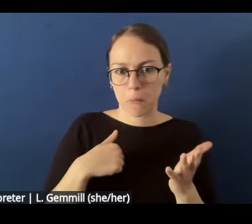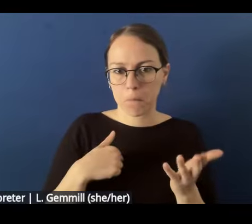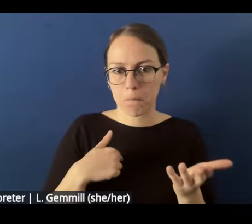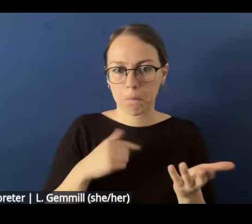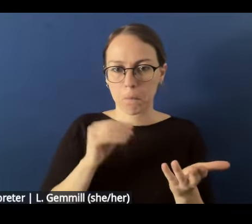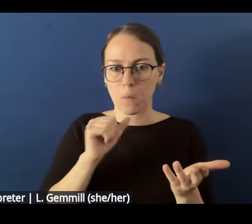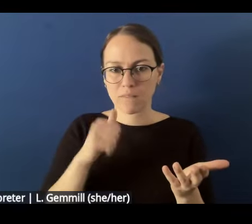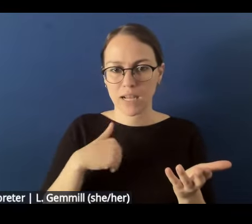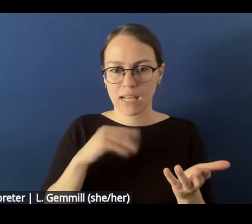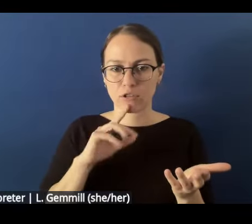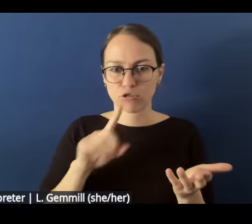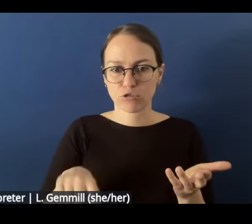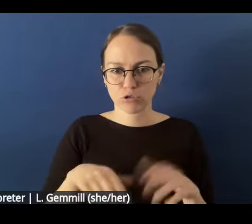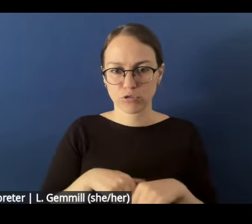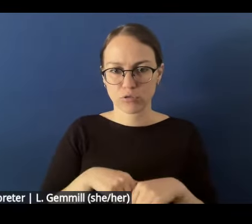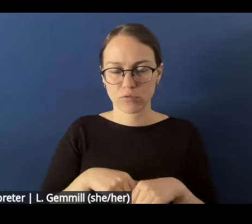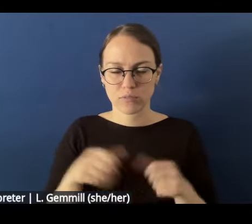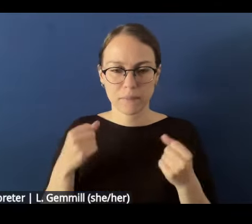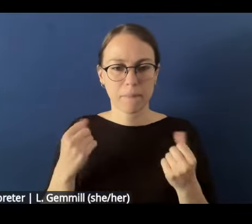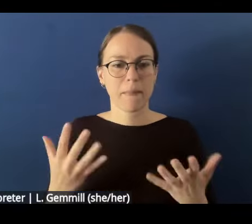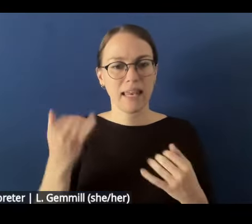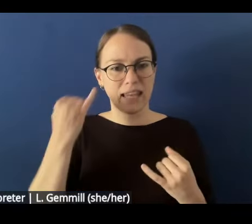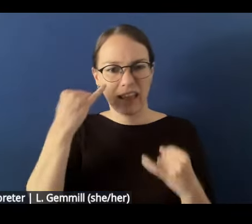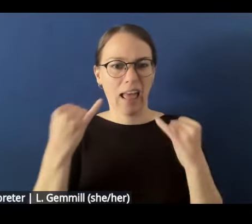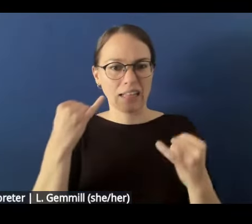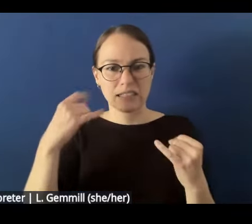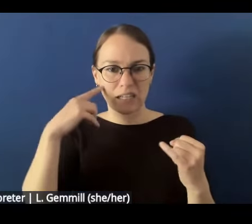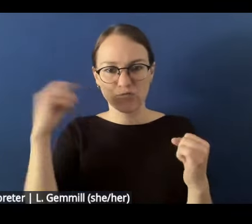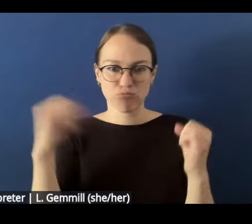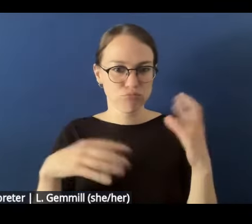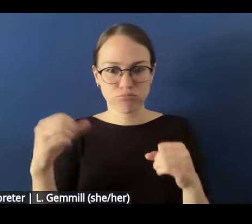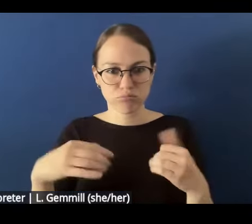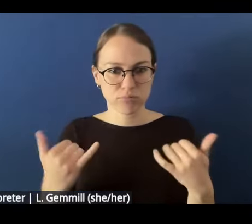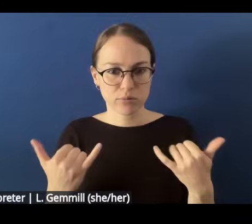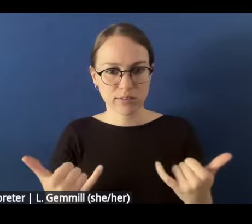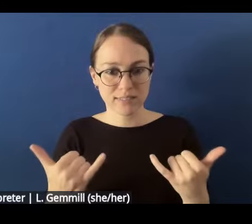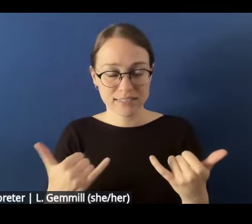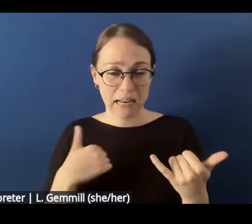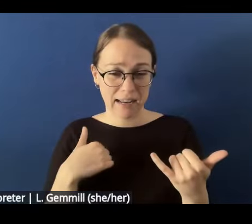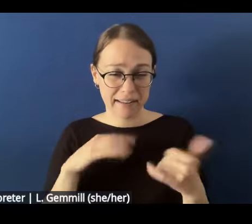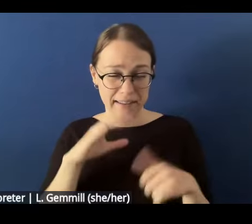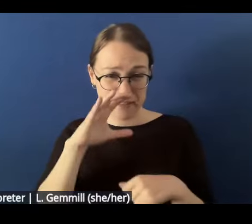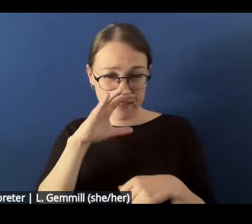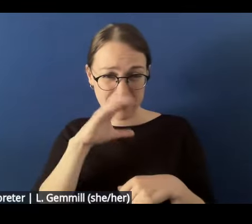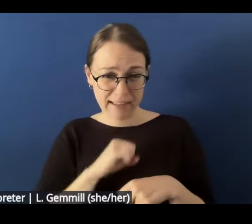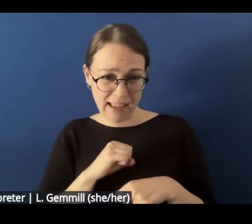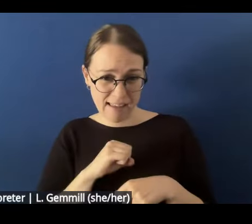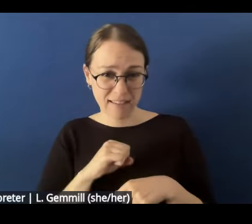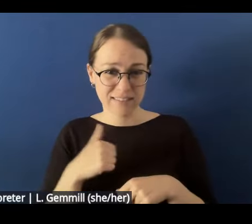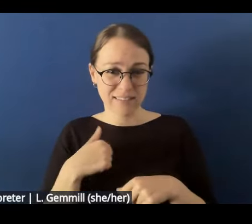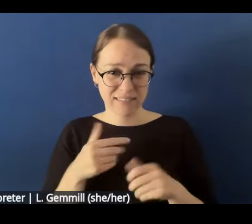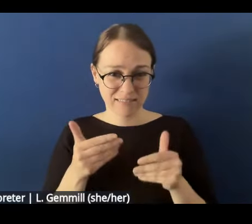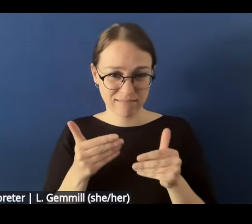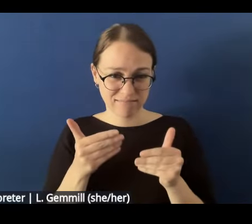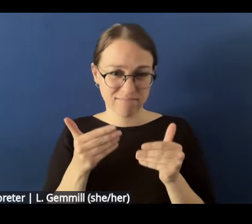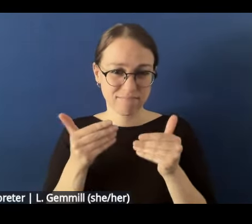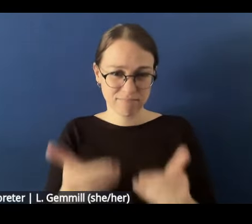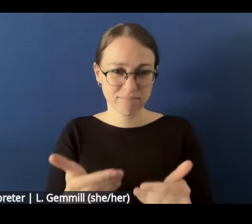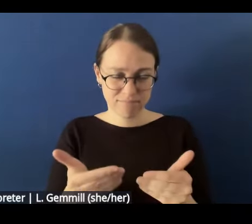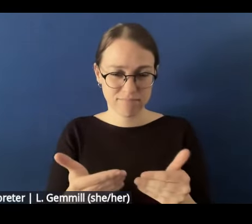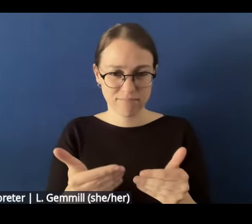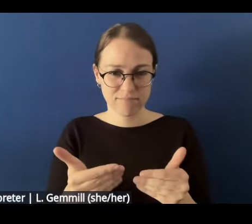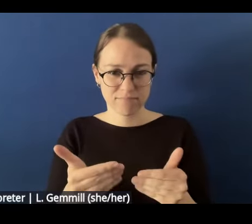lot of ideas got circulated. I guess I would see us moving forward on this more from